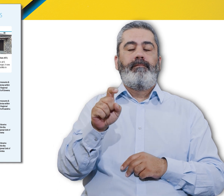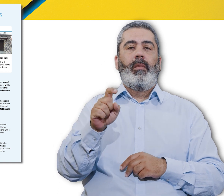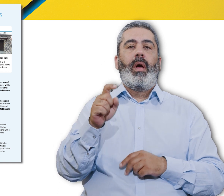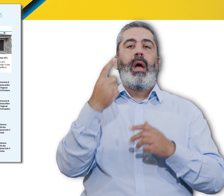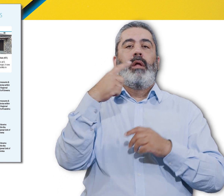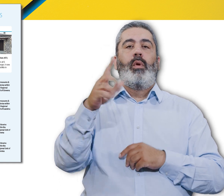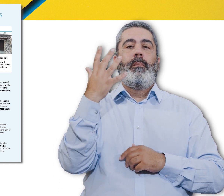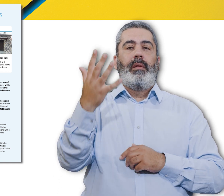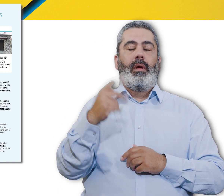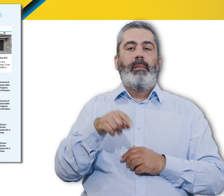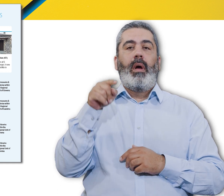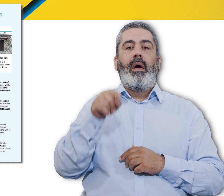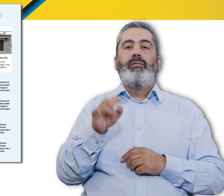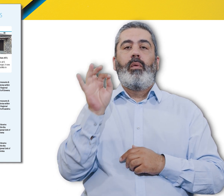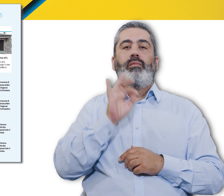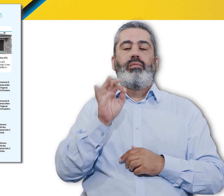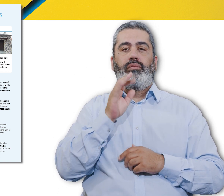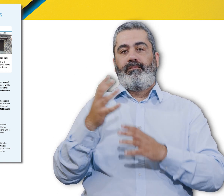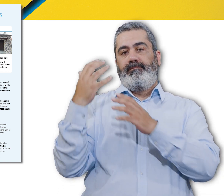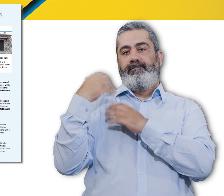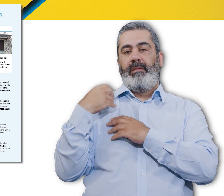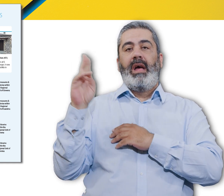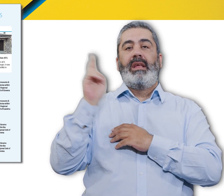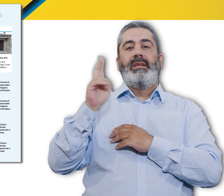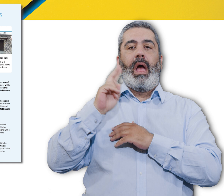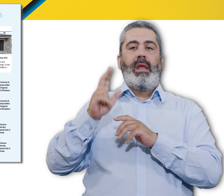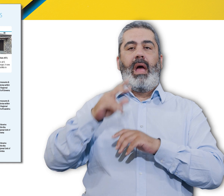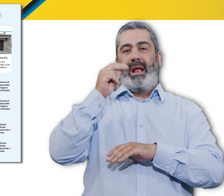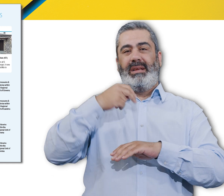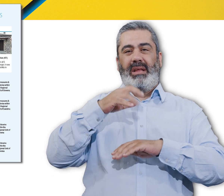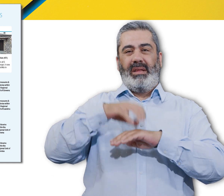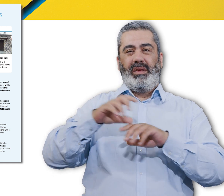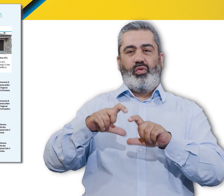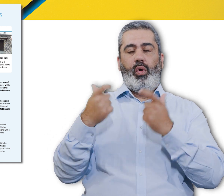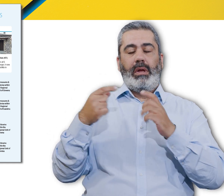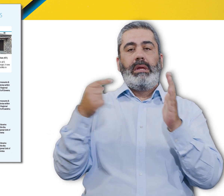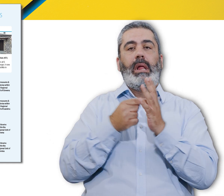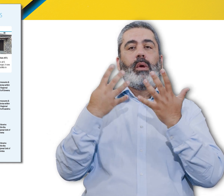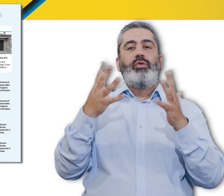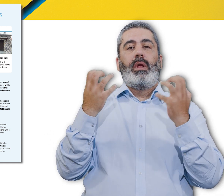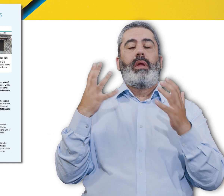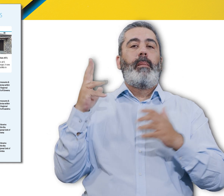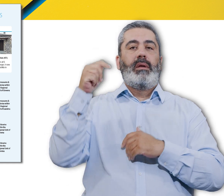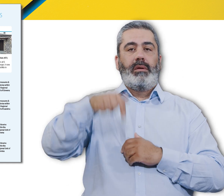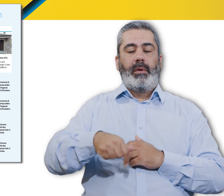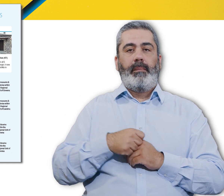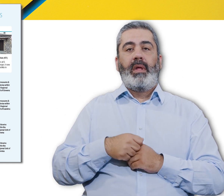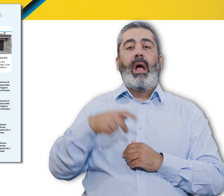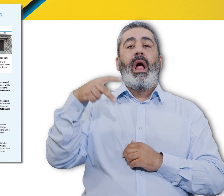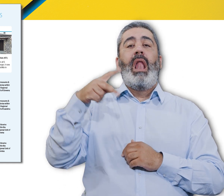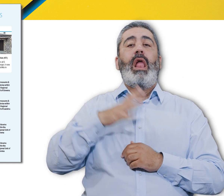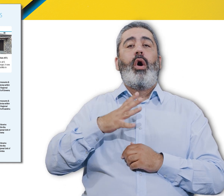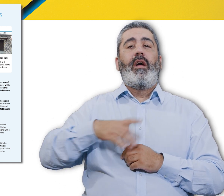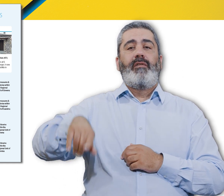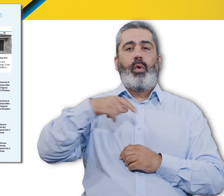location: Kukuli, number 105. It has been operating under the auspices of the Rhizatirias Ecclesiastical School